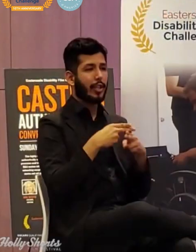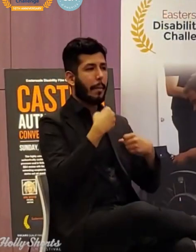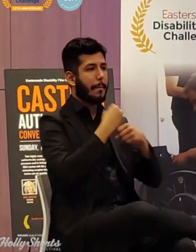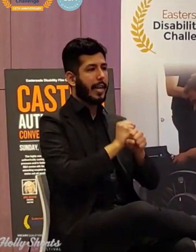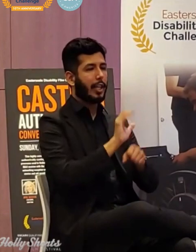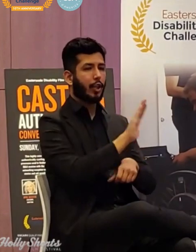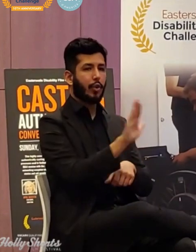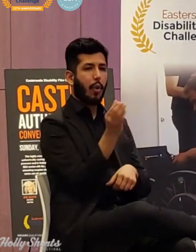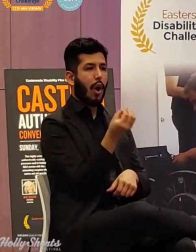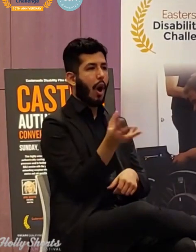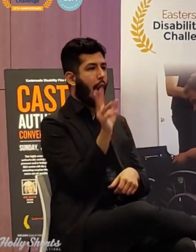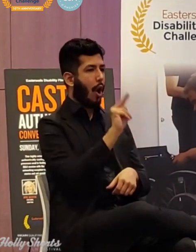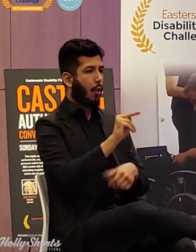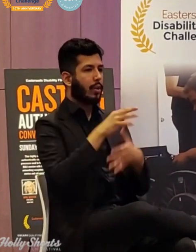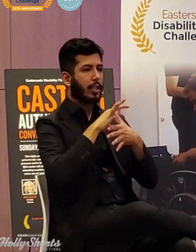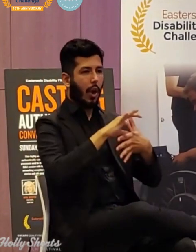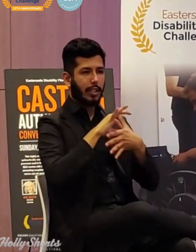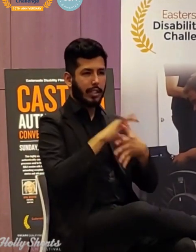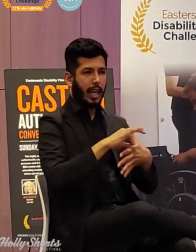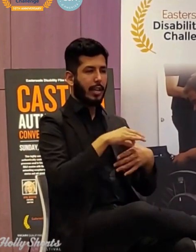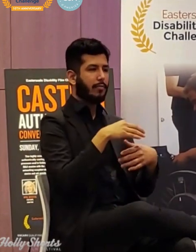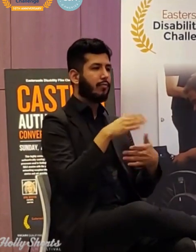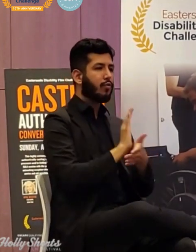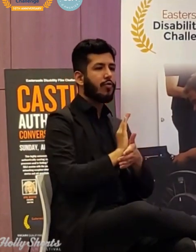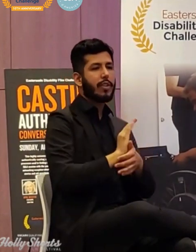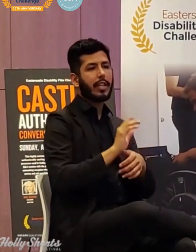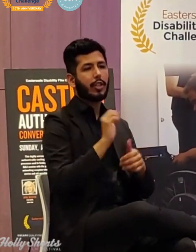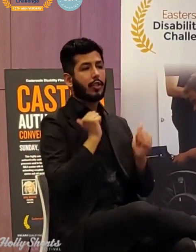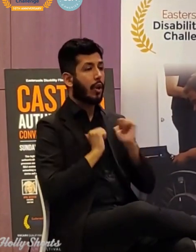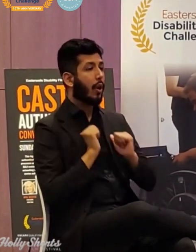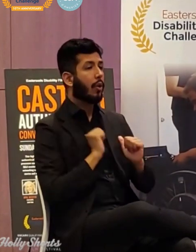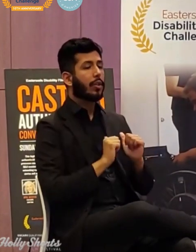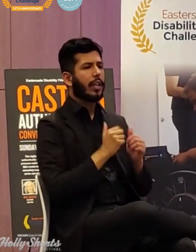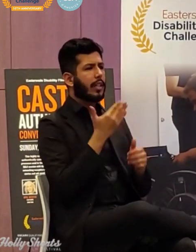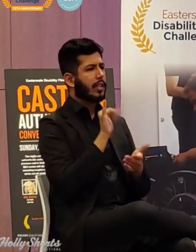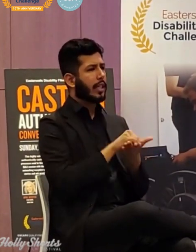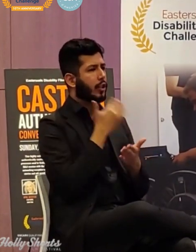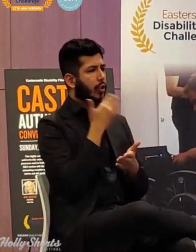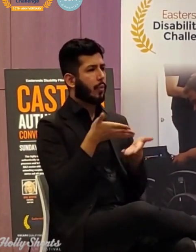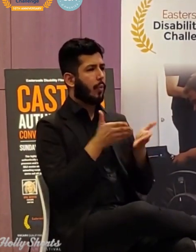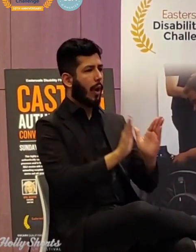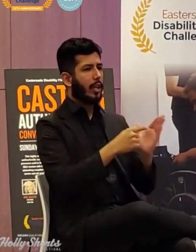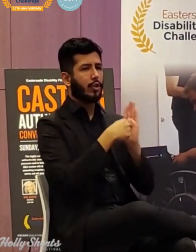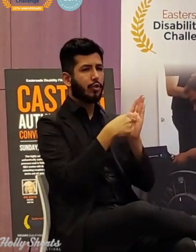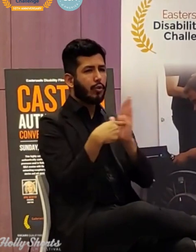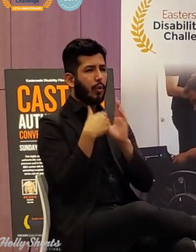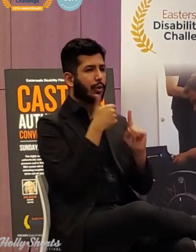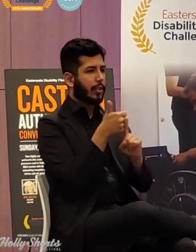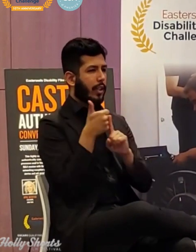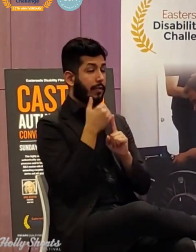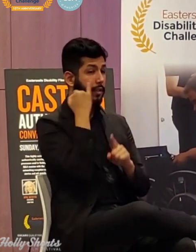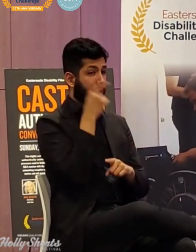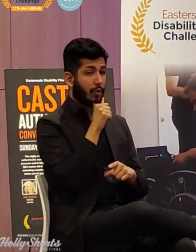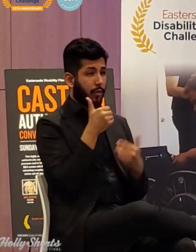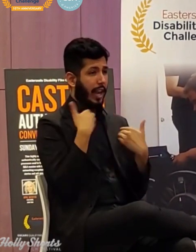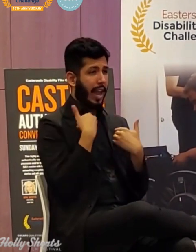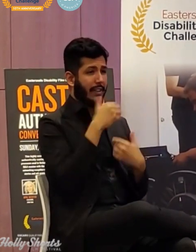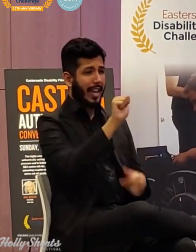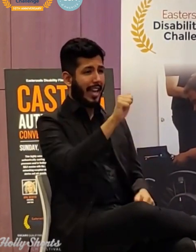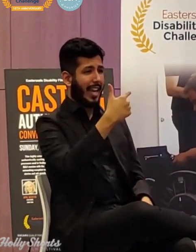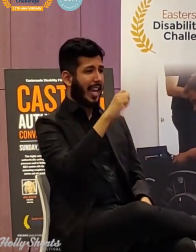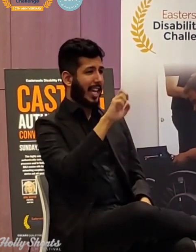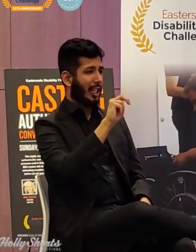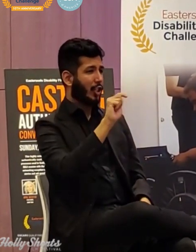good way to showcase yourself, if you will. Because if you don't have an agent yet, if you're